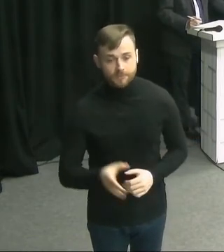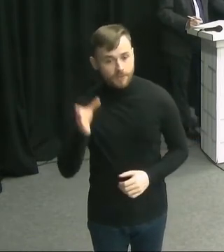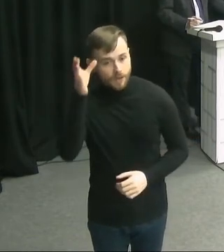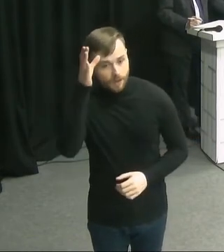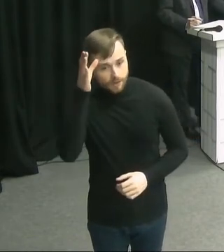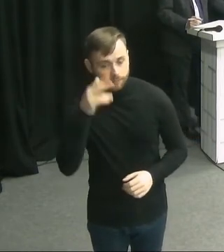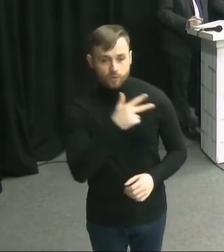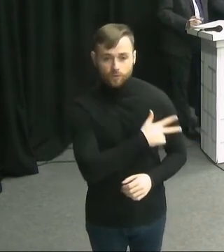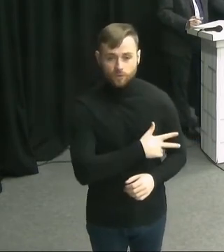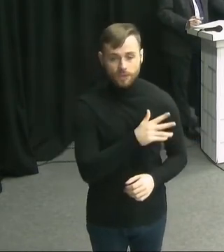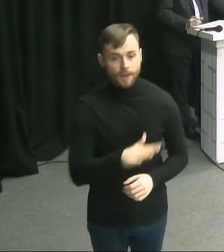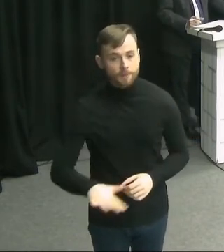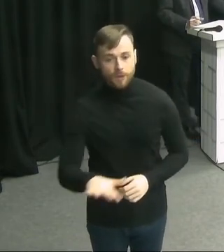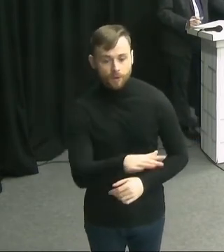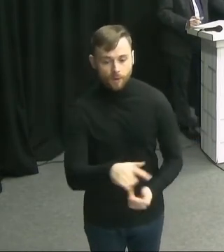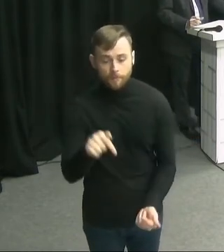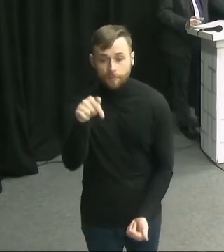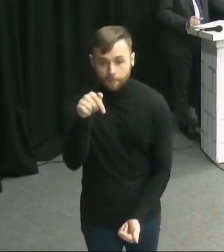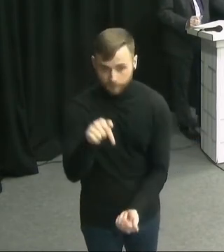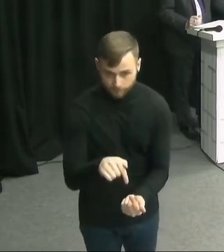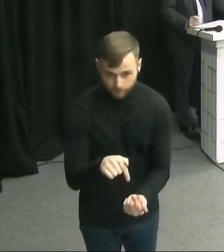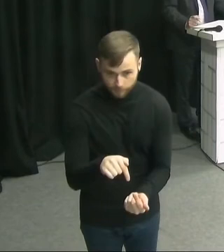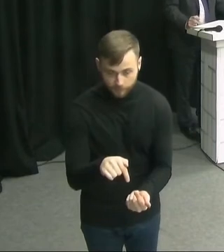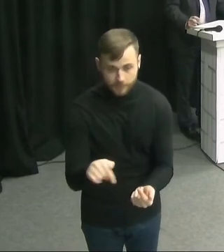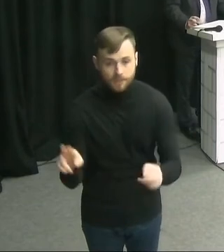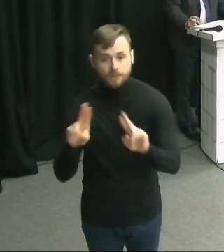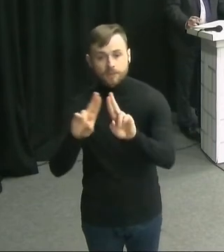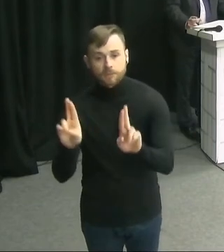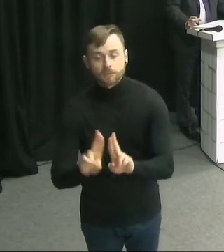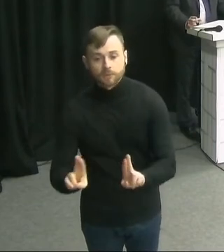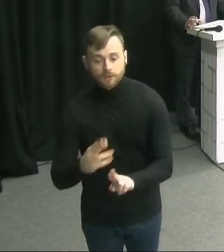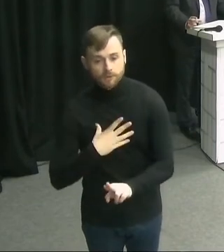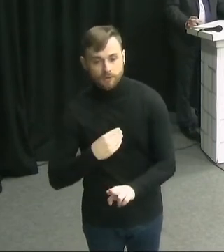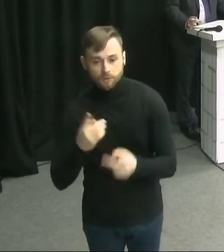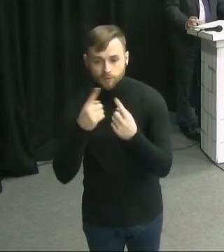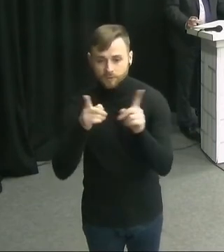statement. And we're already doing that. And the ninth statement?